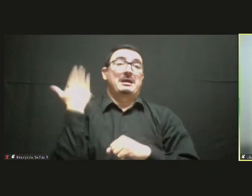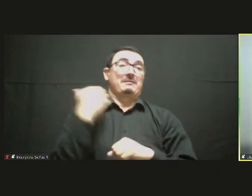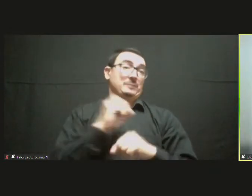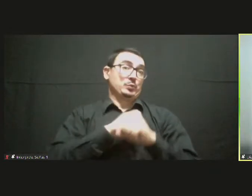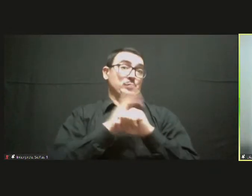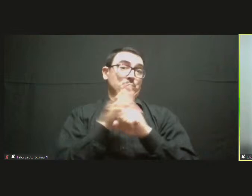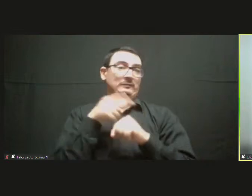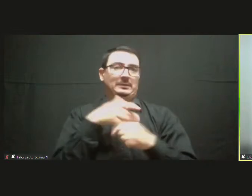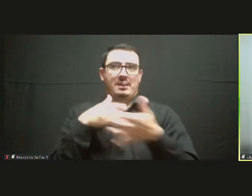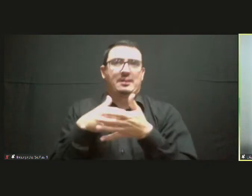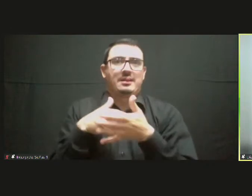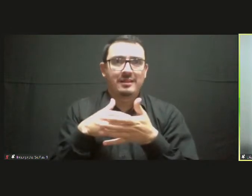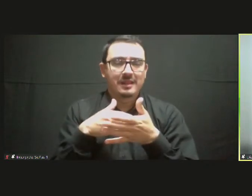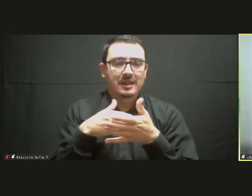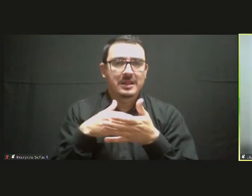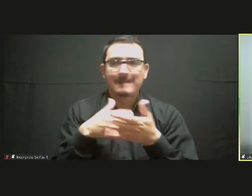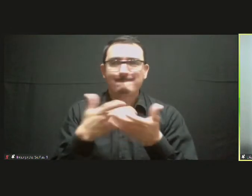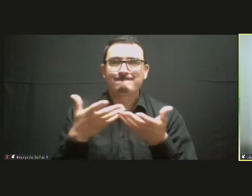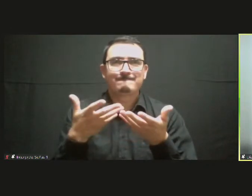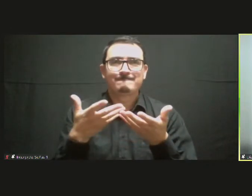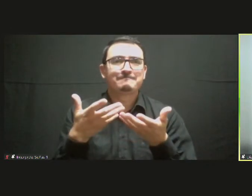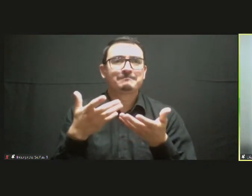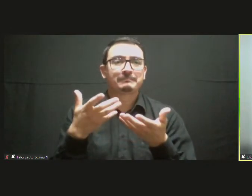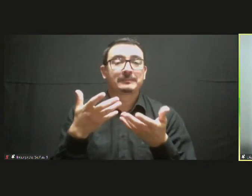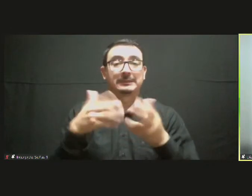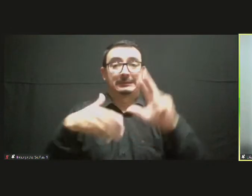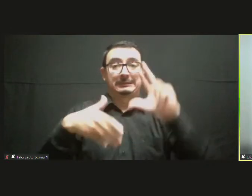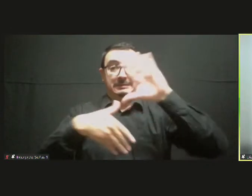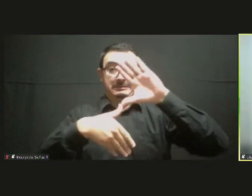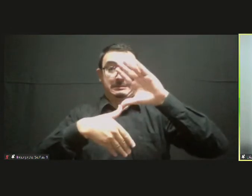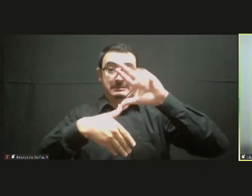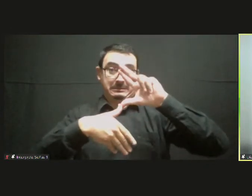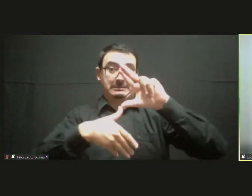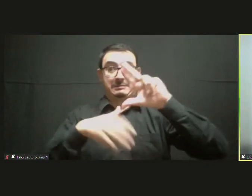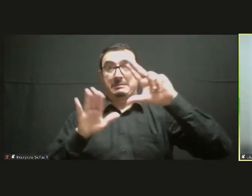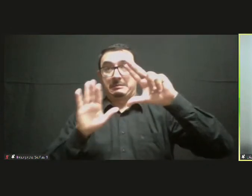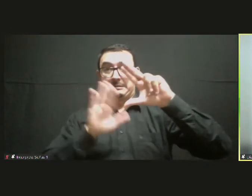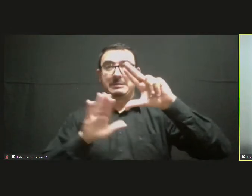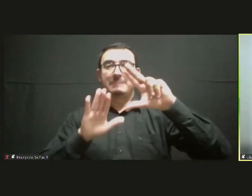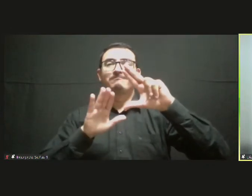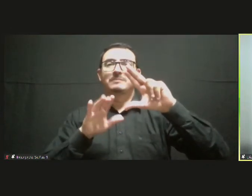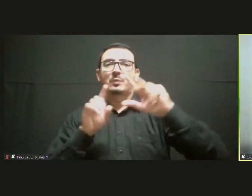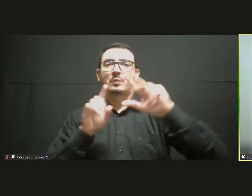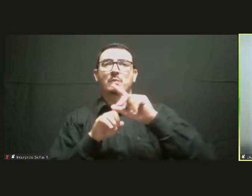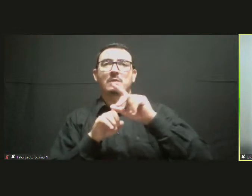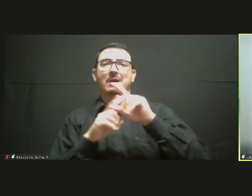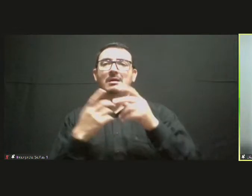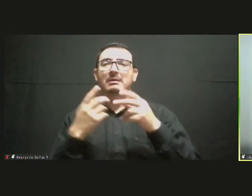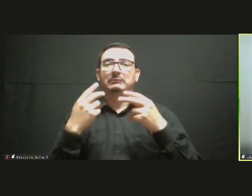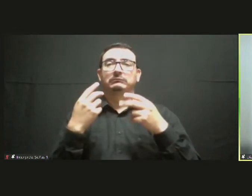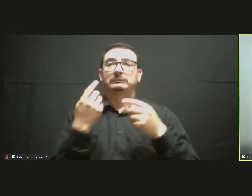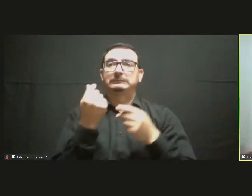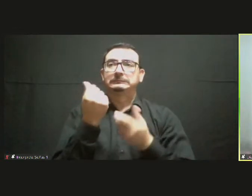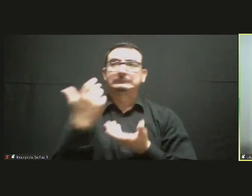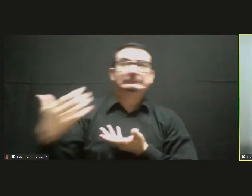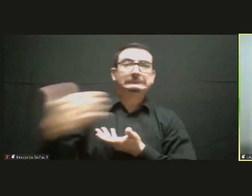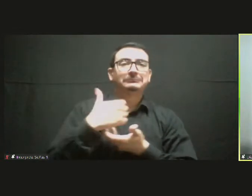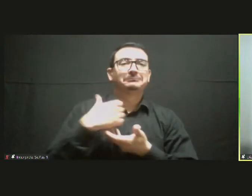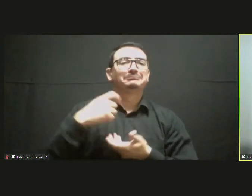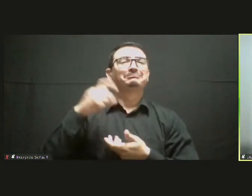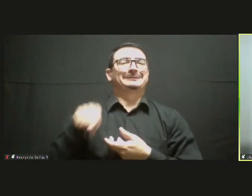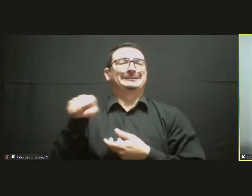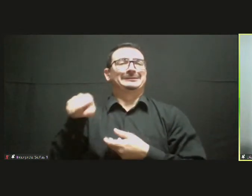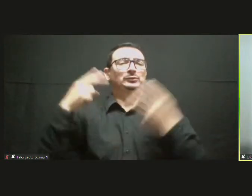sector for economic growth, for economic livelihoods, and for as a primary source of foreign exchange.